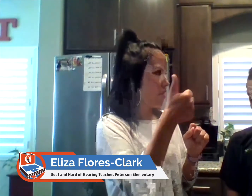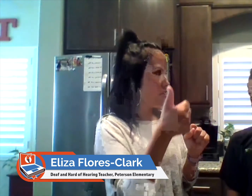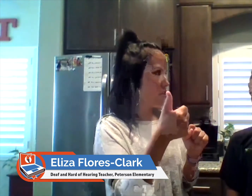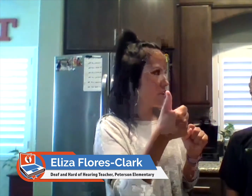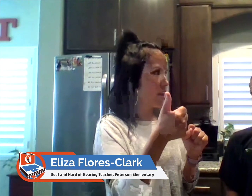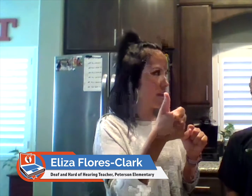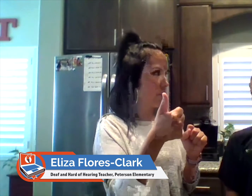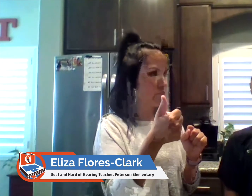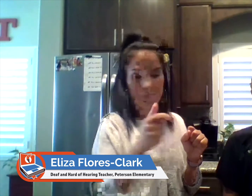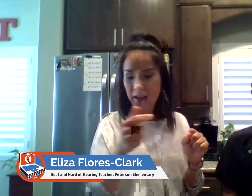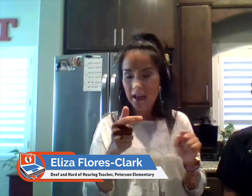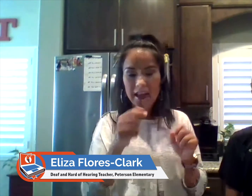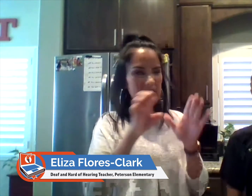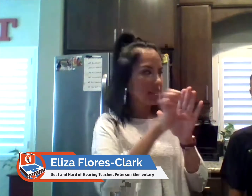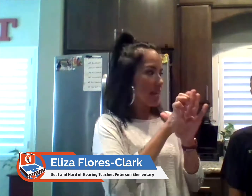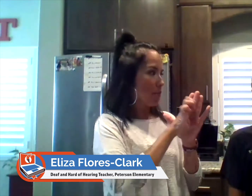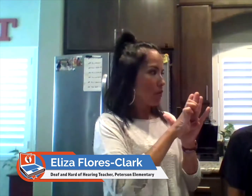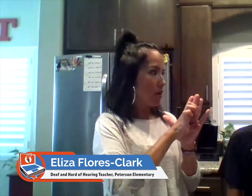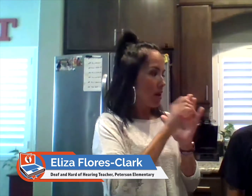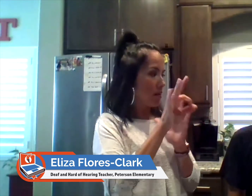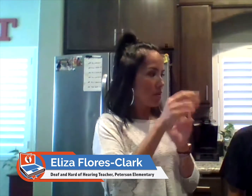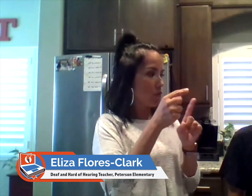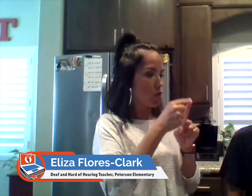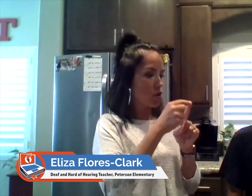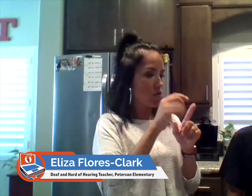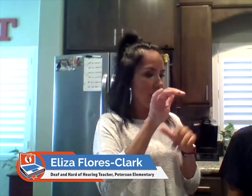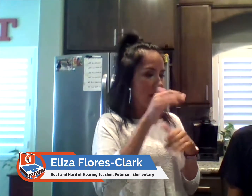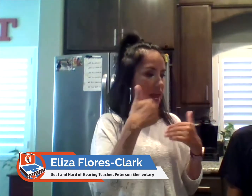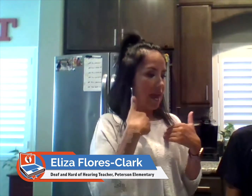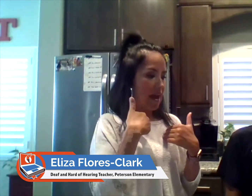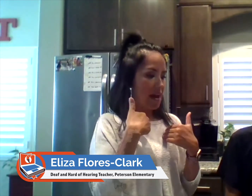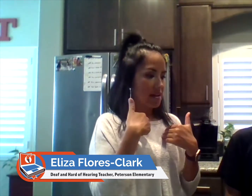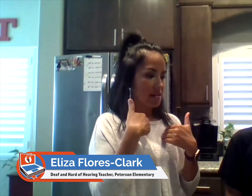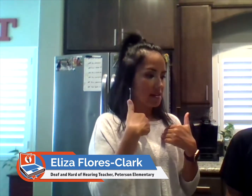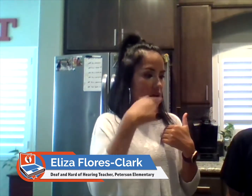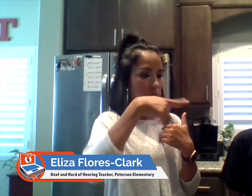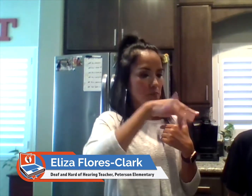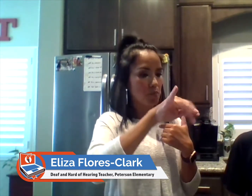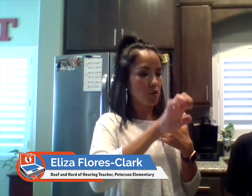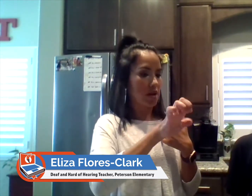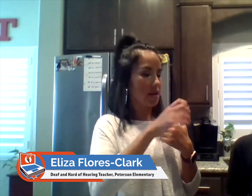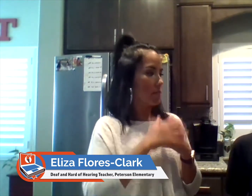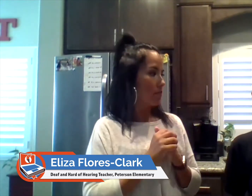another example of a word that has pre?